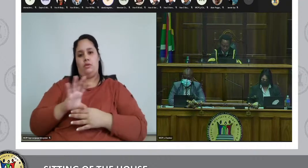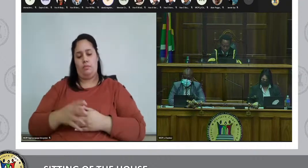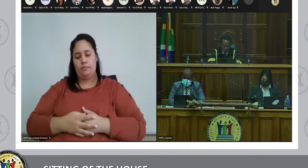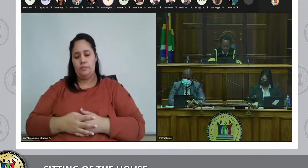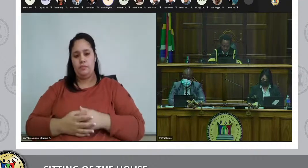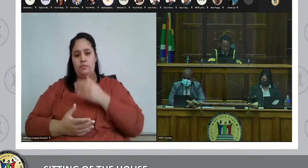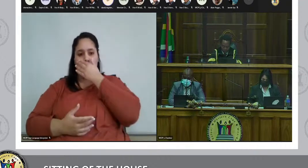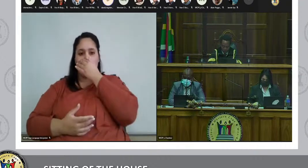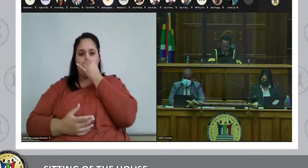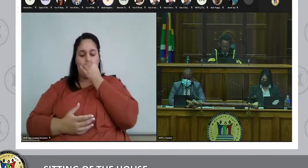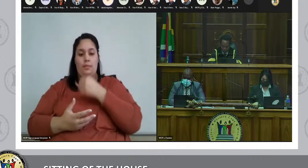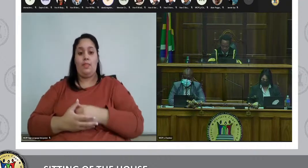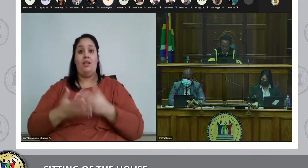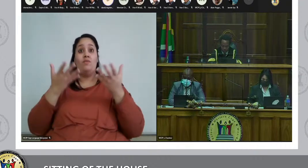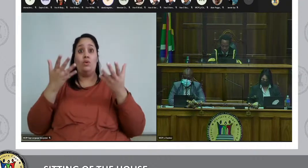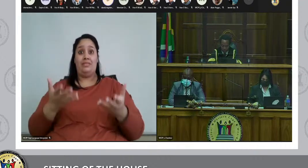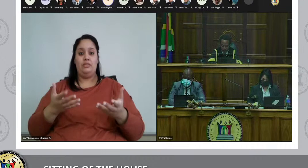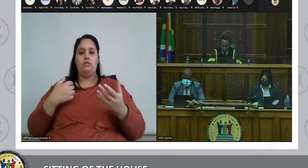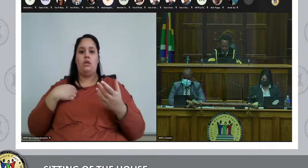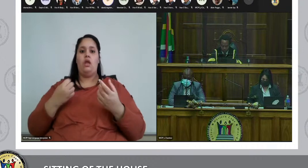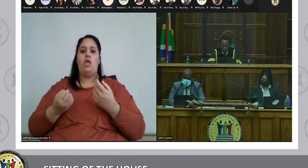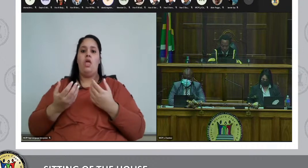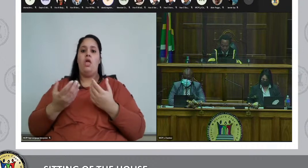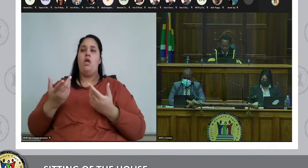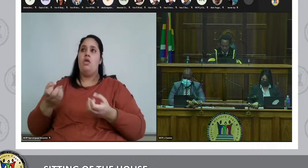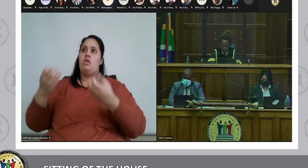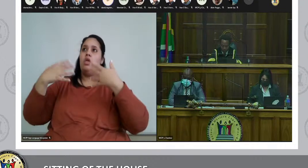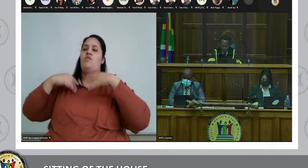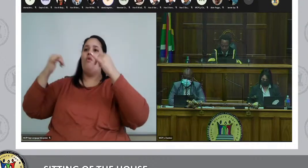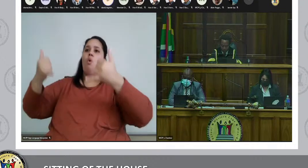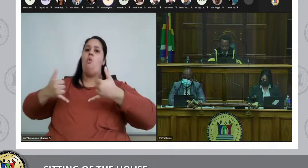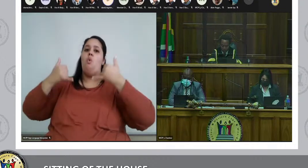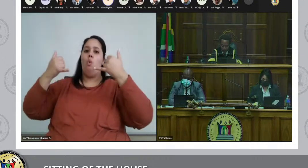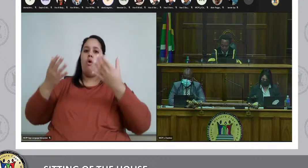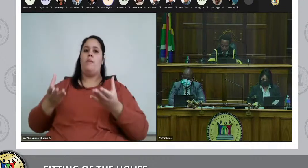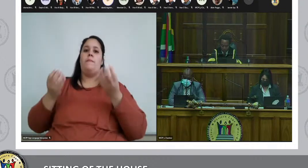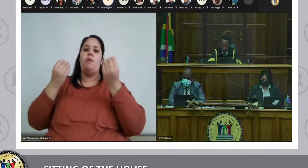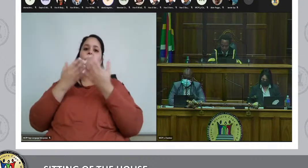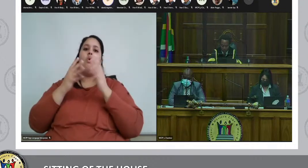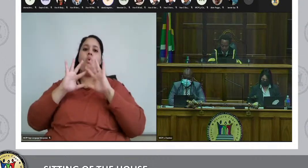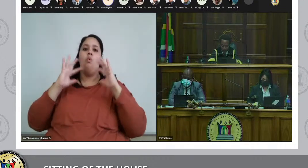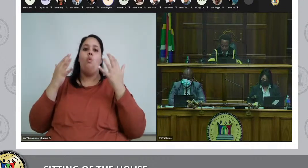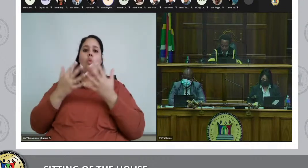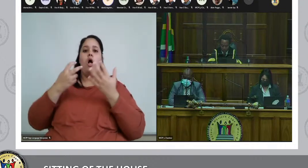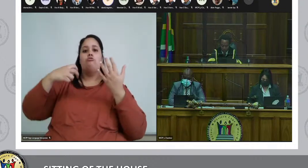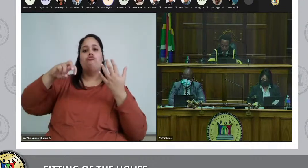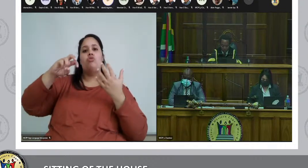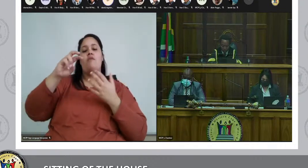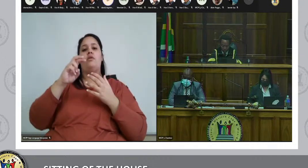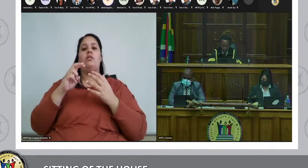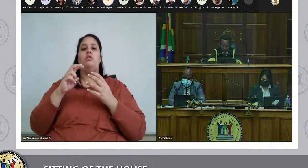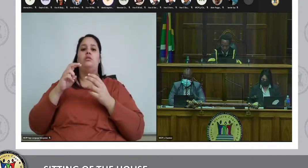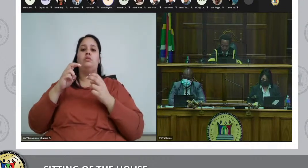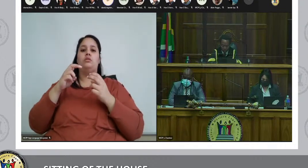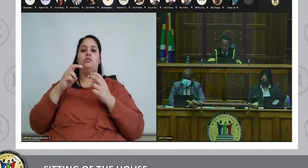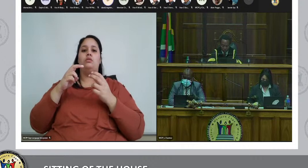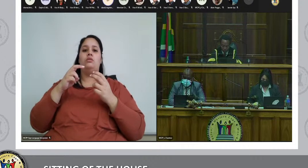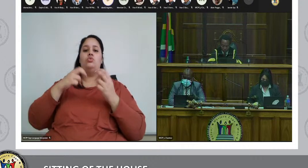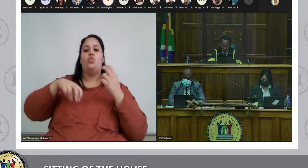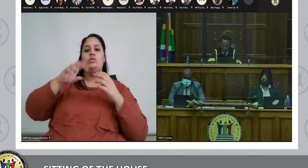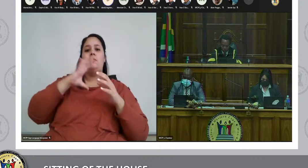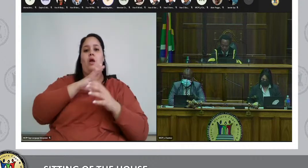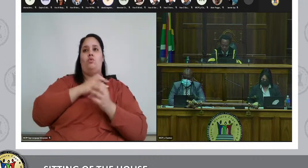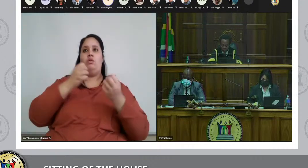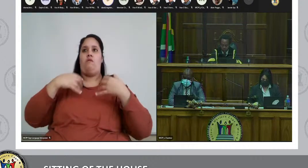we've been awarded the World Travel and Tourism Council safety stamp. We have worked hard, for example,